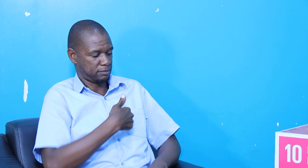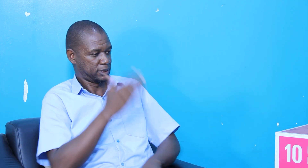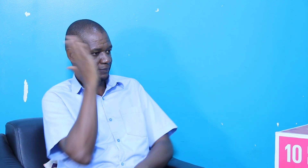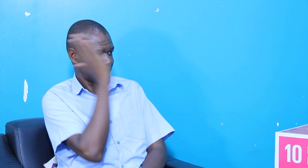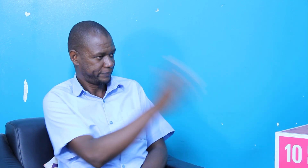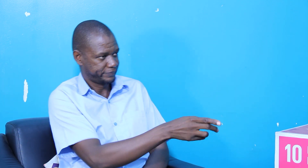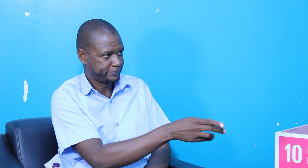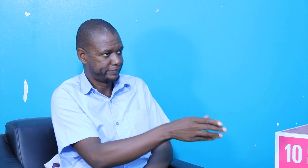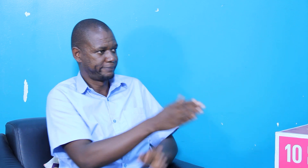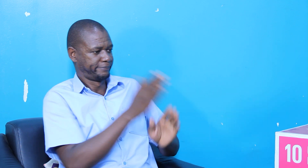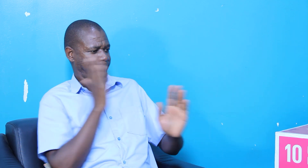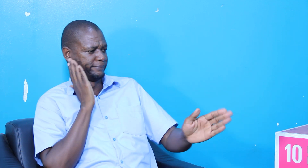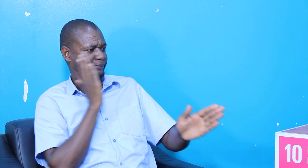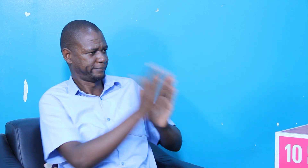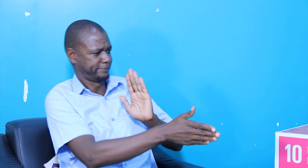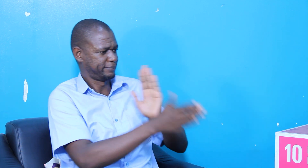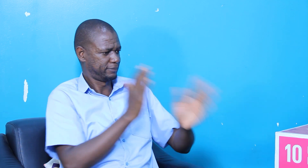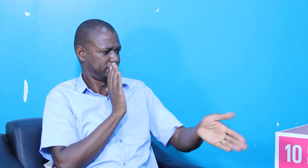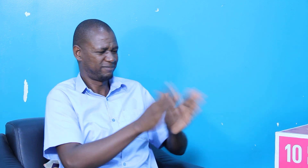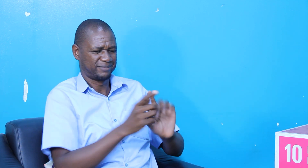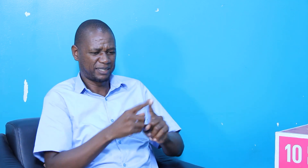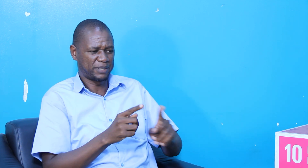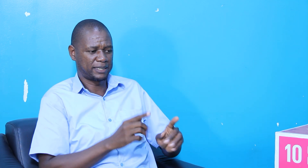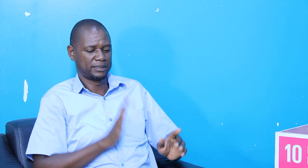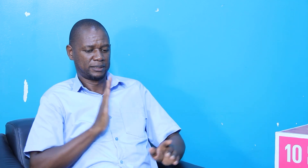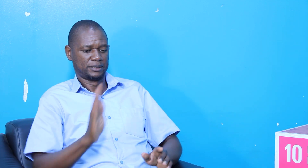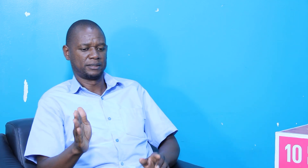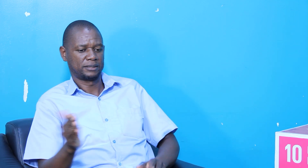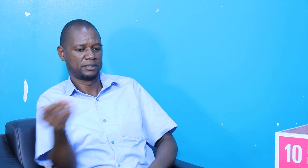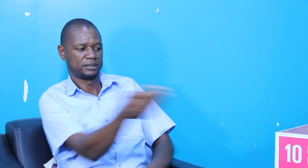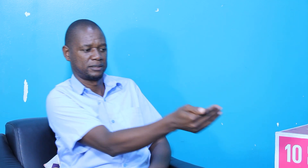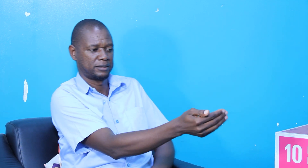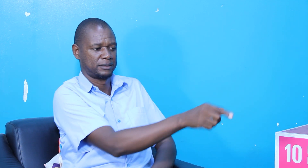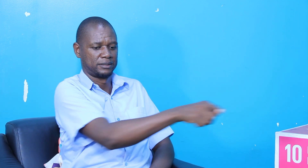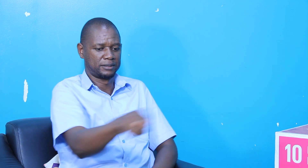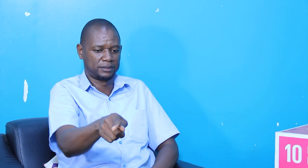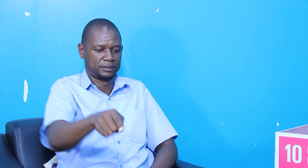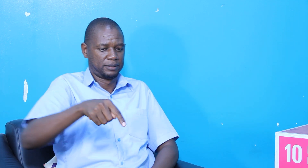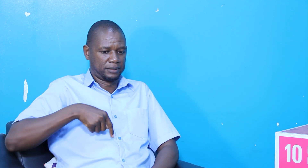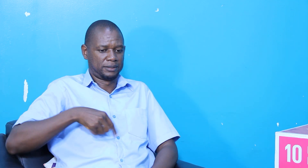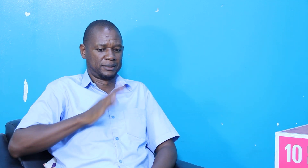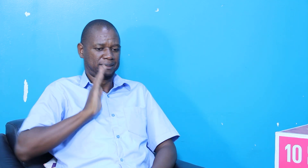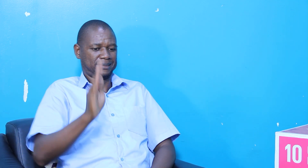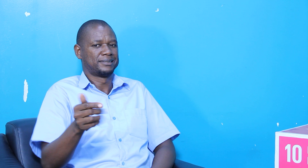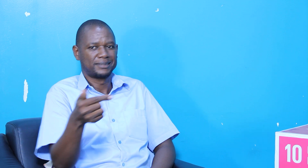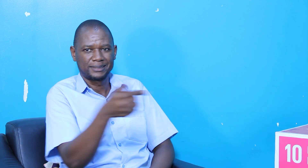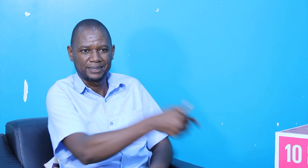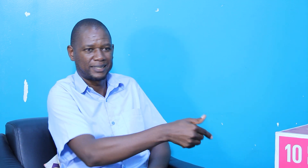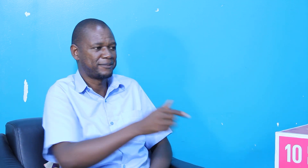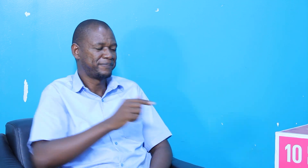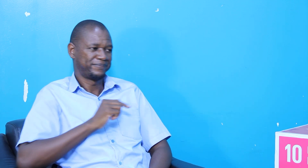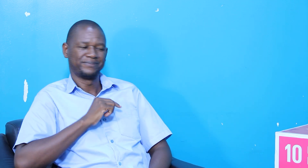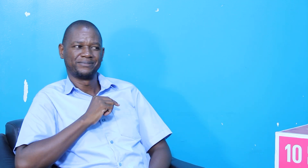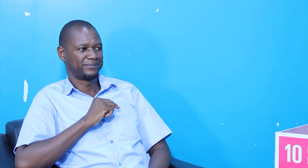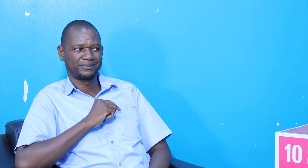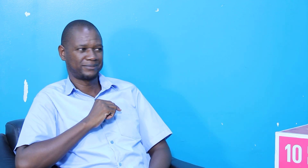anywhere. That's right that we communicate directly, but remember, this is the information that is coming through a circle,